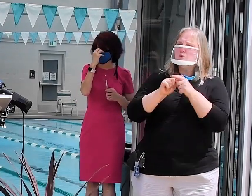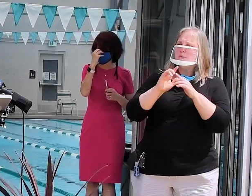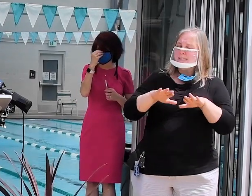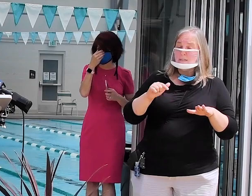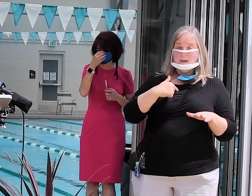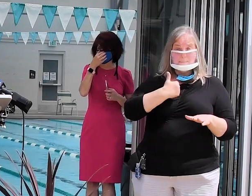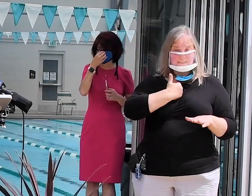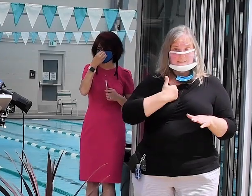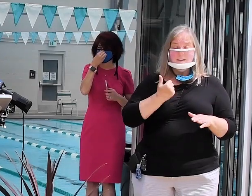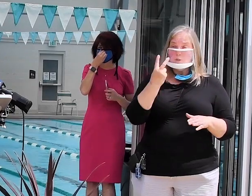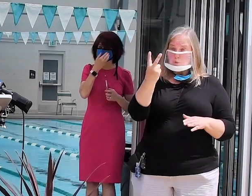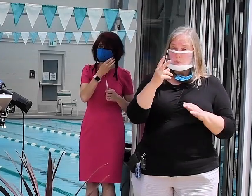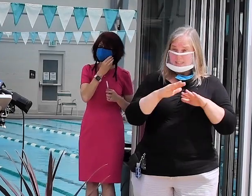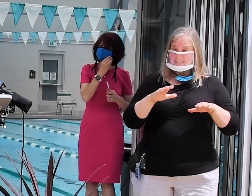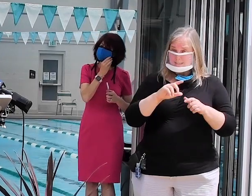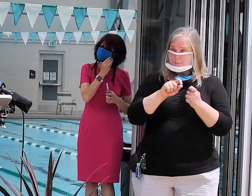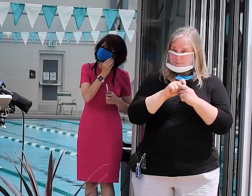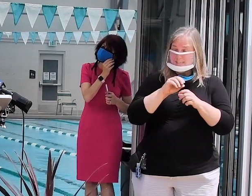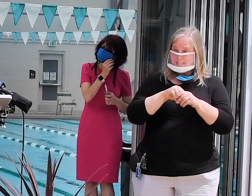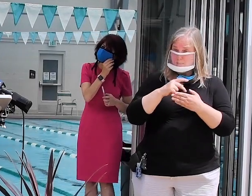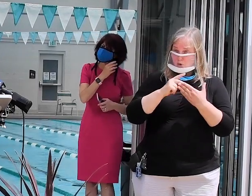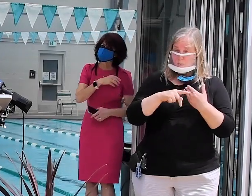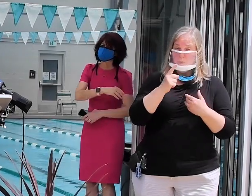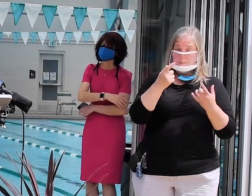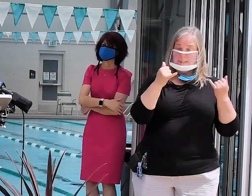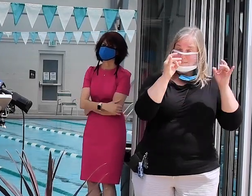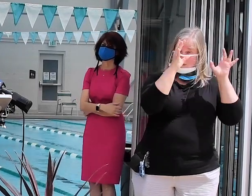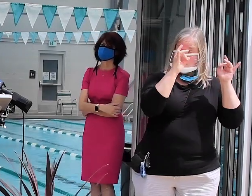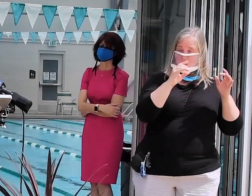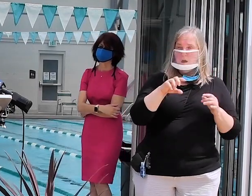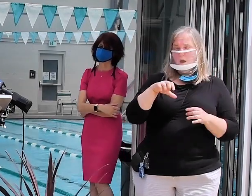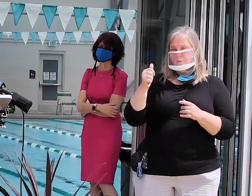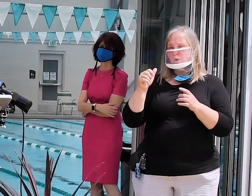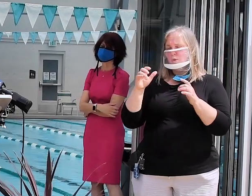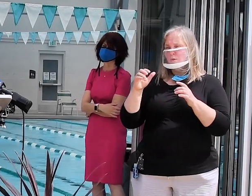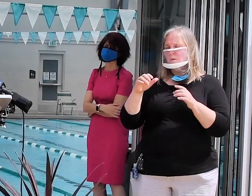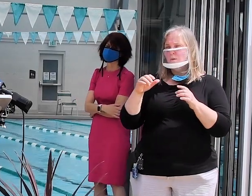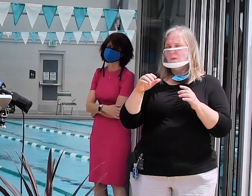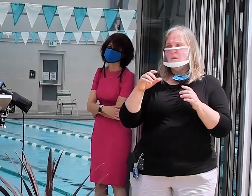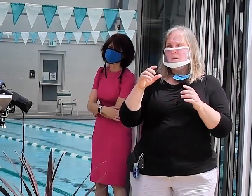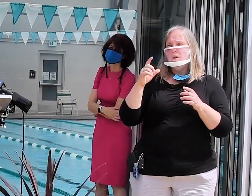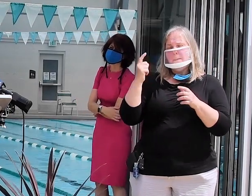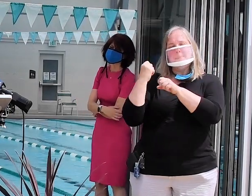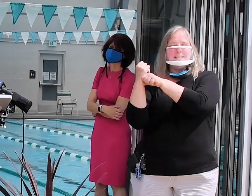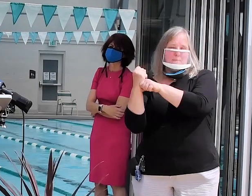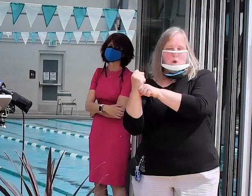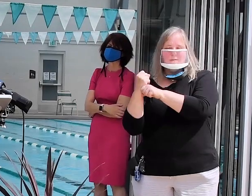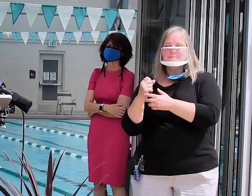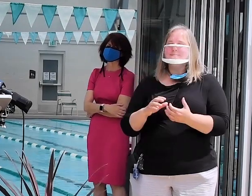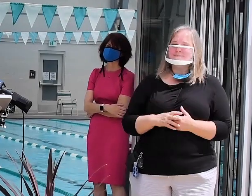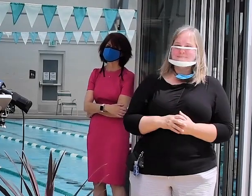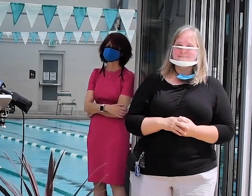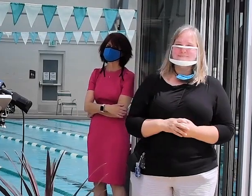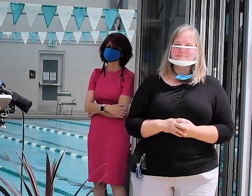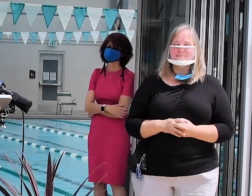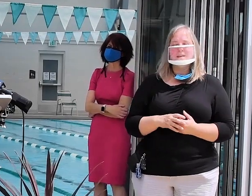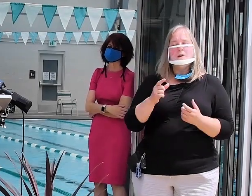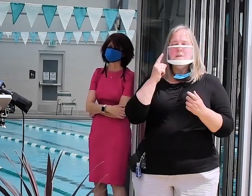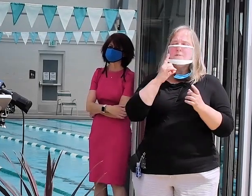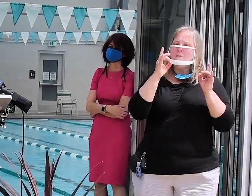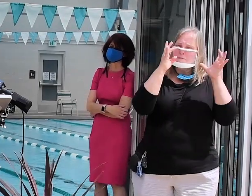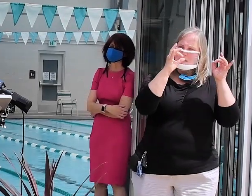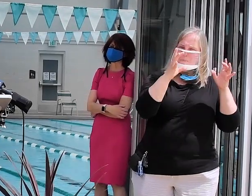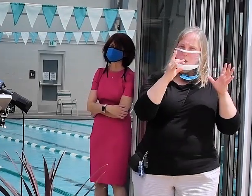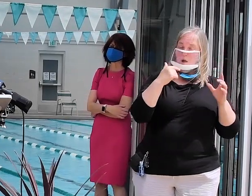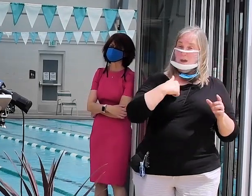kids that are specifically in the program, one playing volleyball and one doing volleyball. Or one playing volleyball, one playing baseball, I'm sorry. For the volleyball,